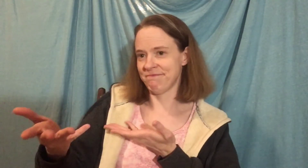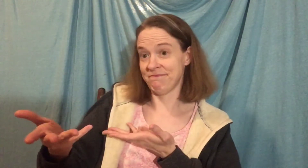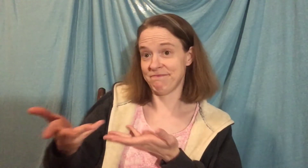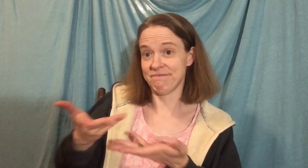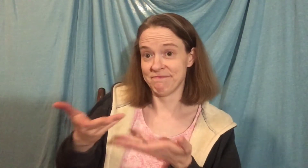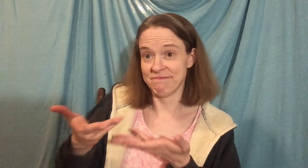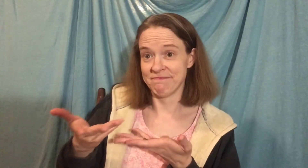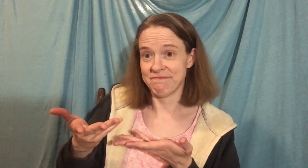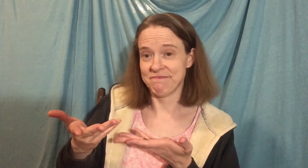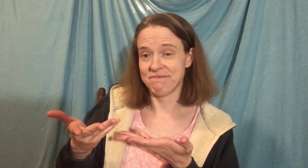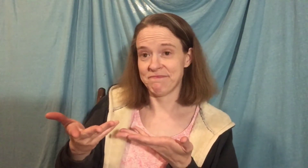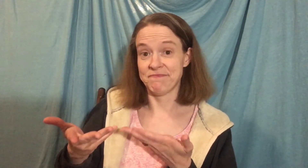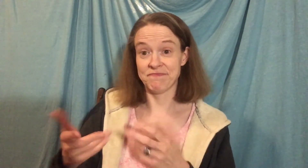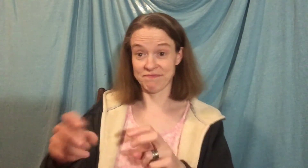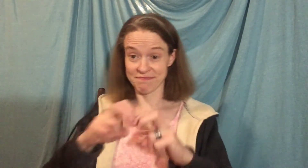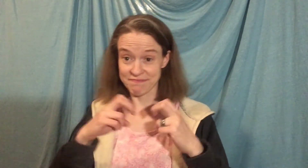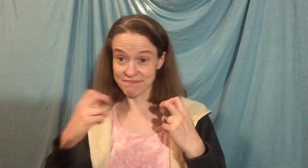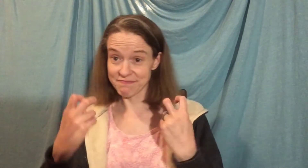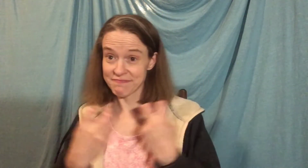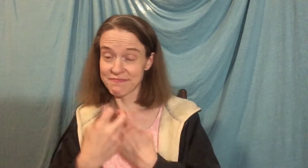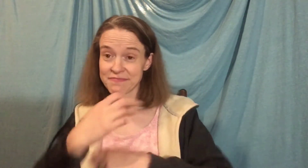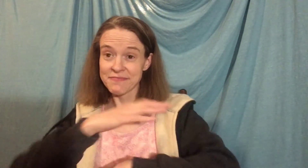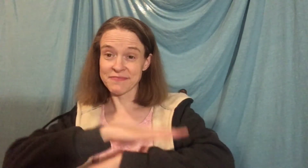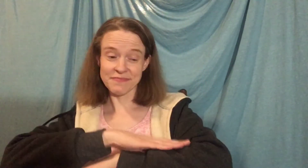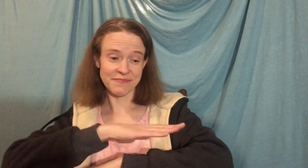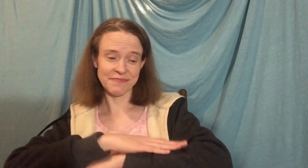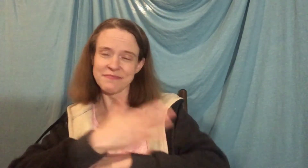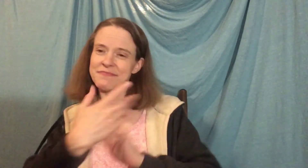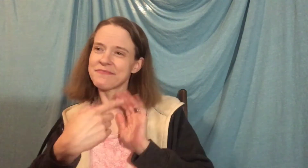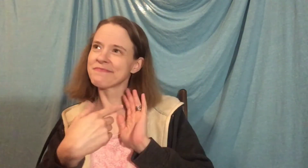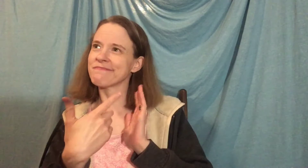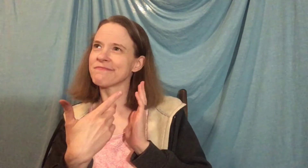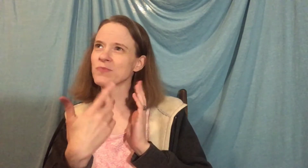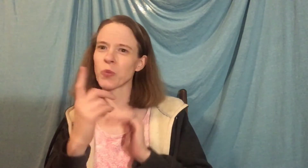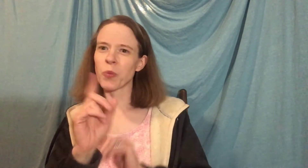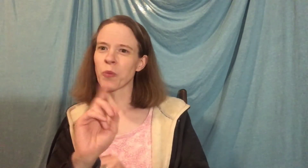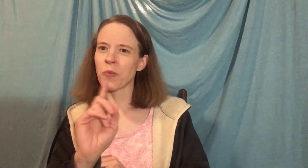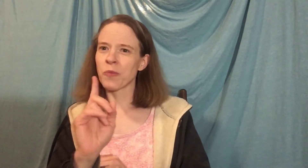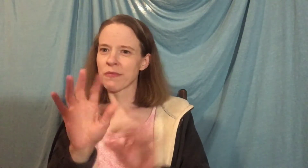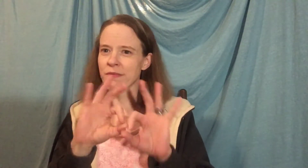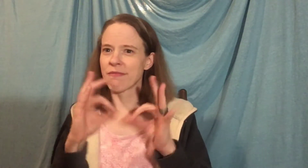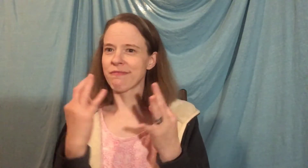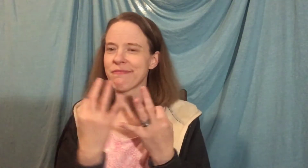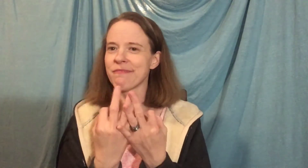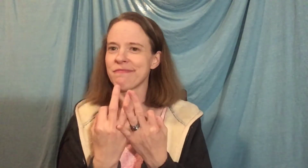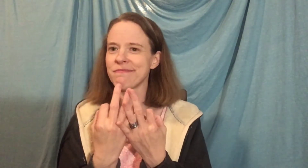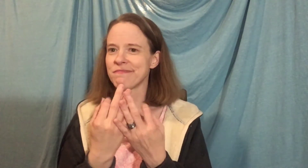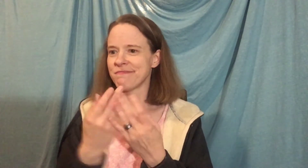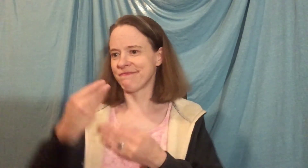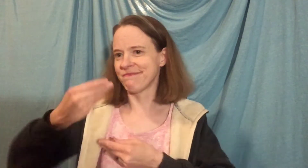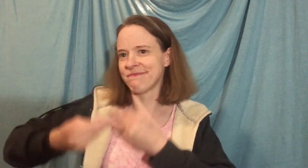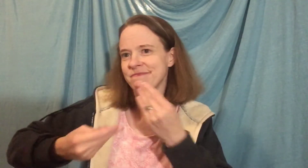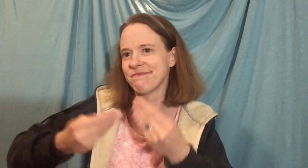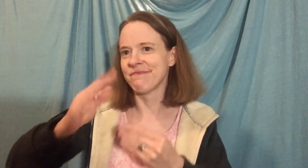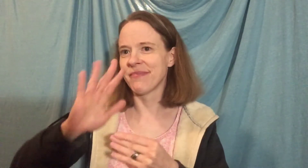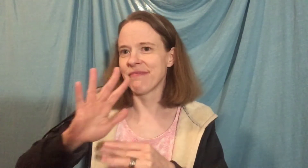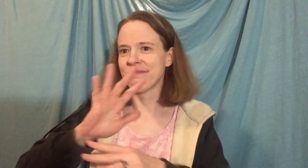communication, and relating to each other. As the family sits around their table, it's where values